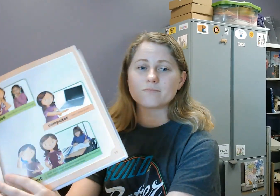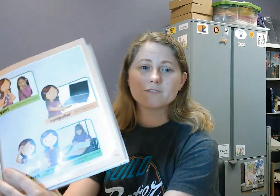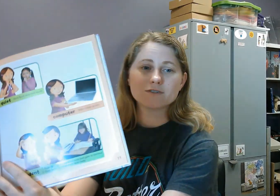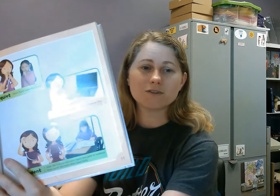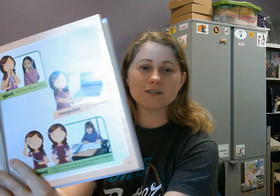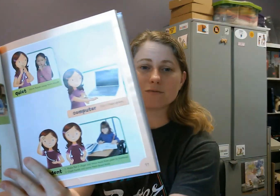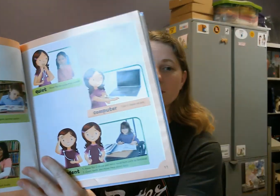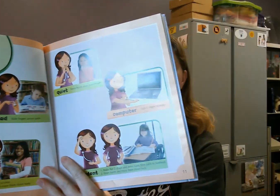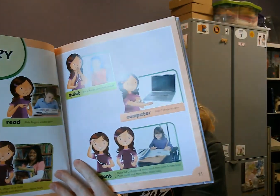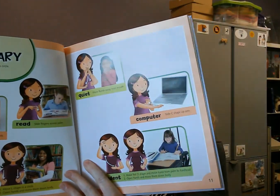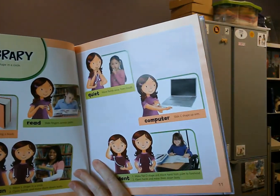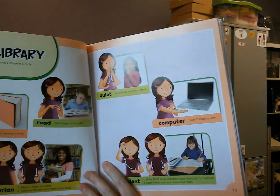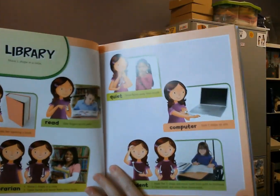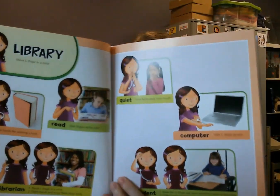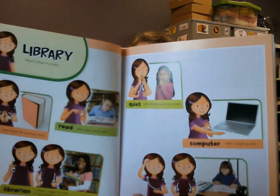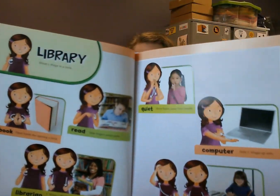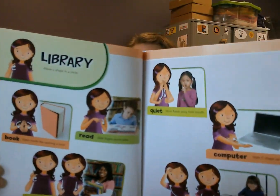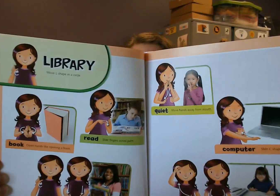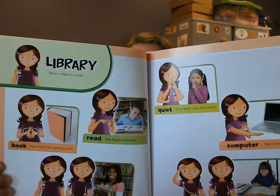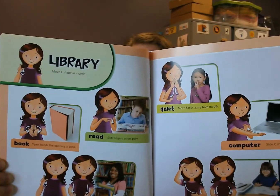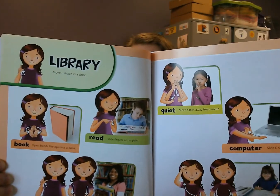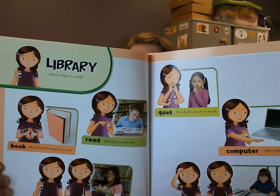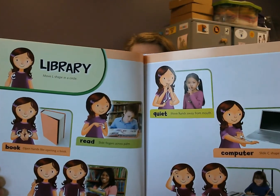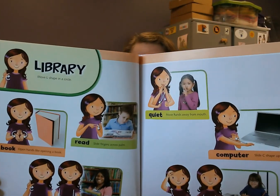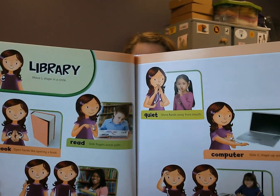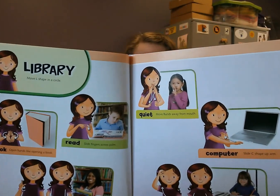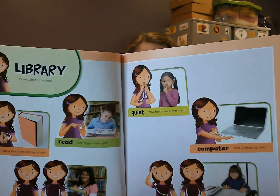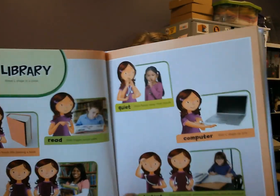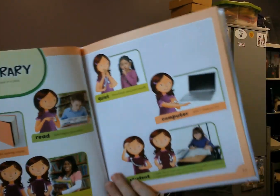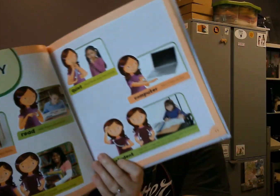So this one is the library at the school.